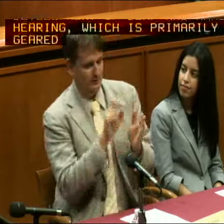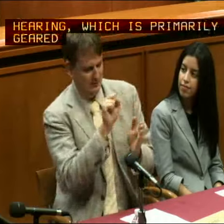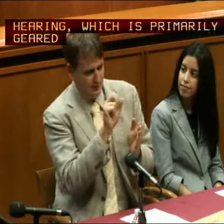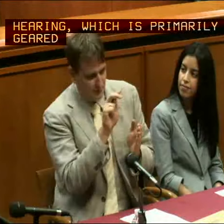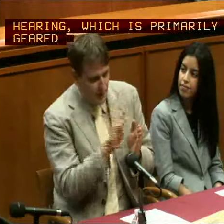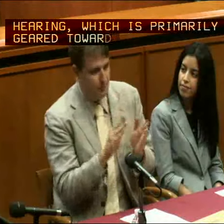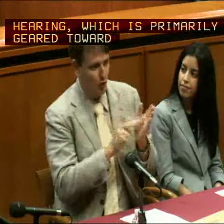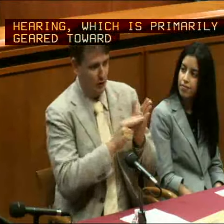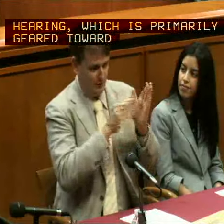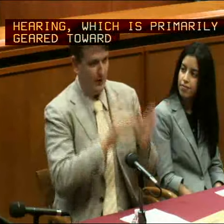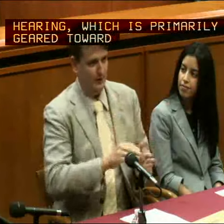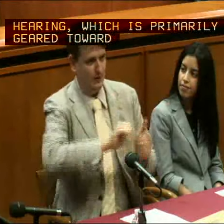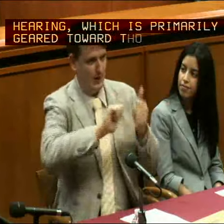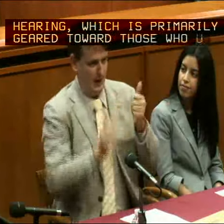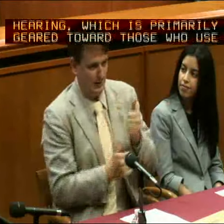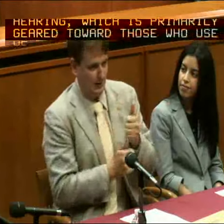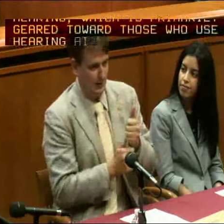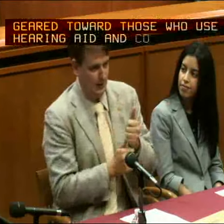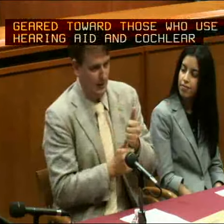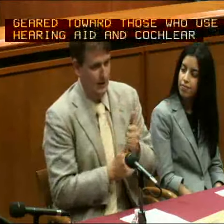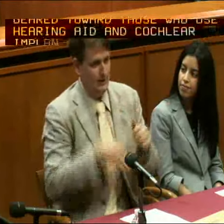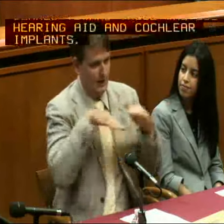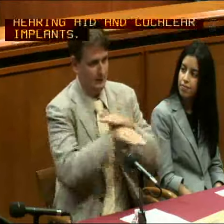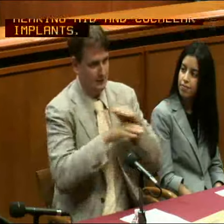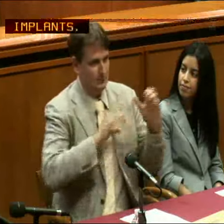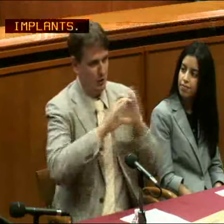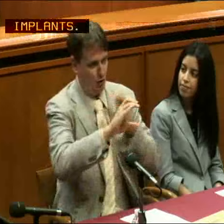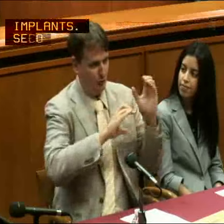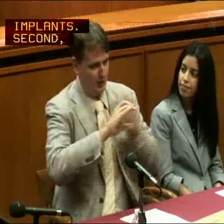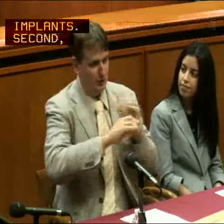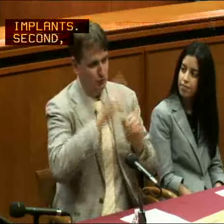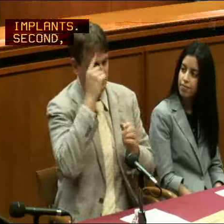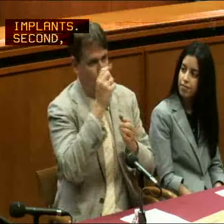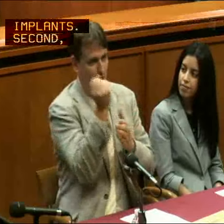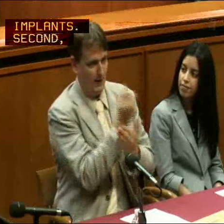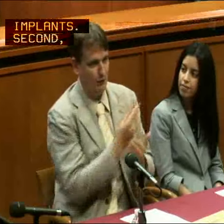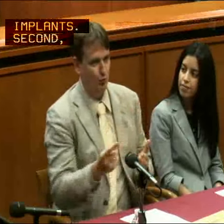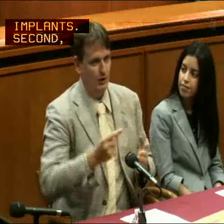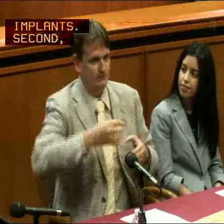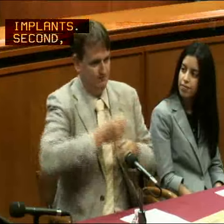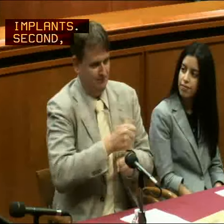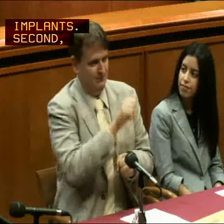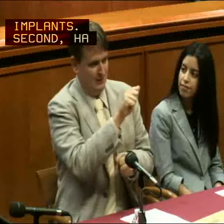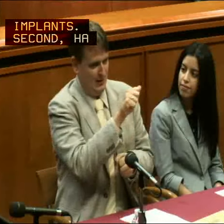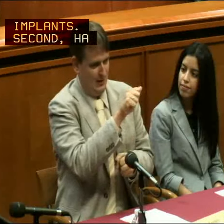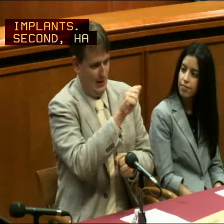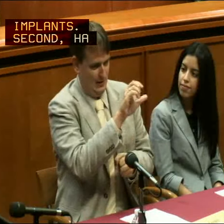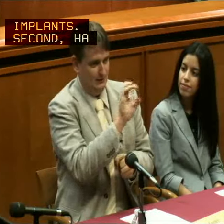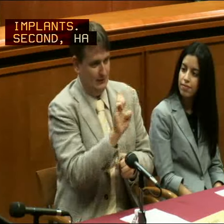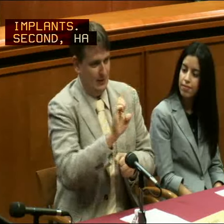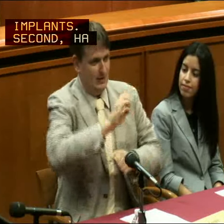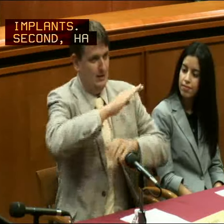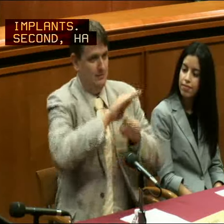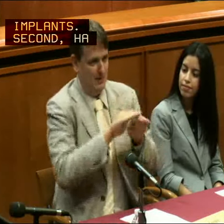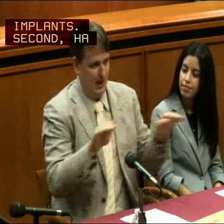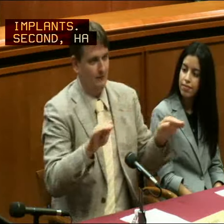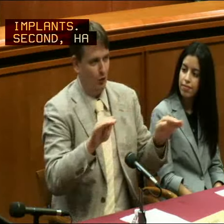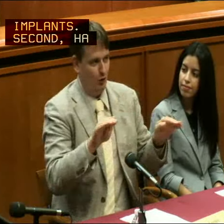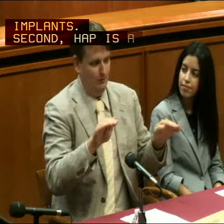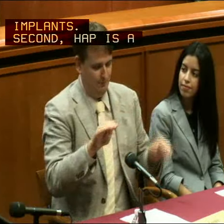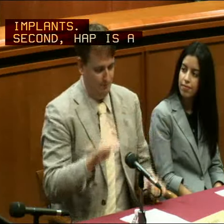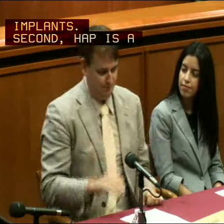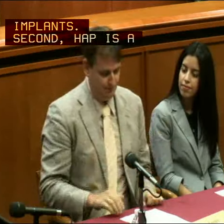is a subcontractor involved in the development of accessible communication for everyone, also called